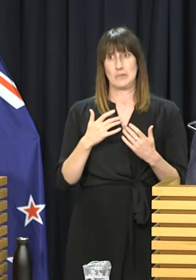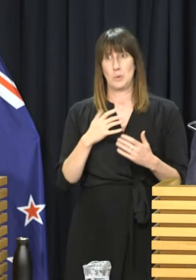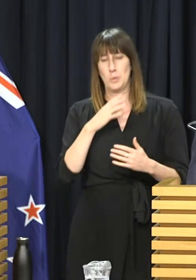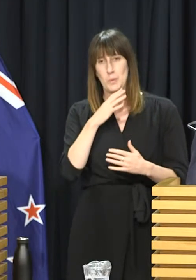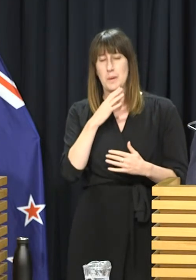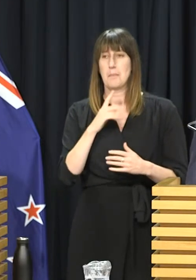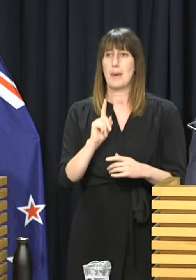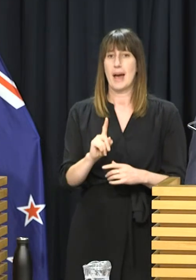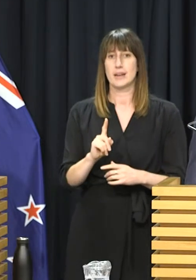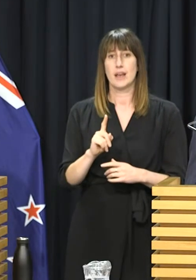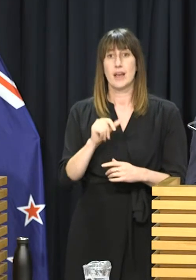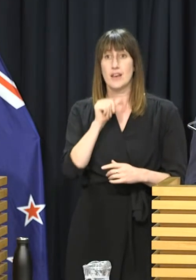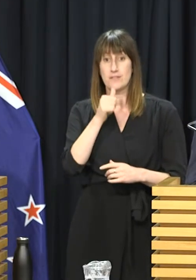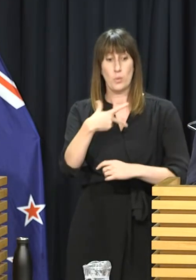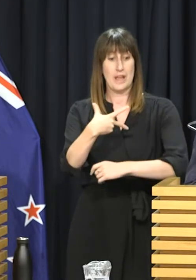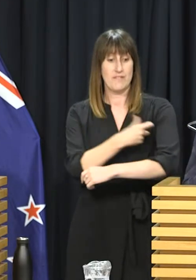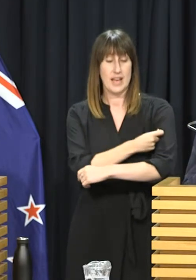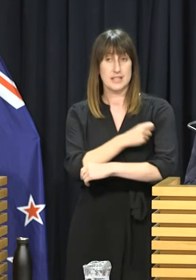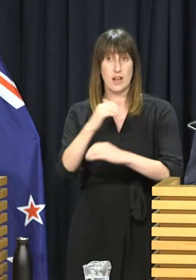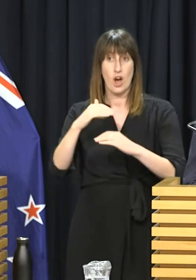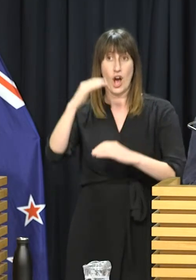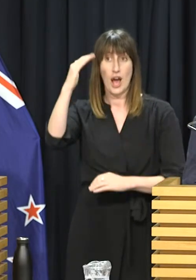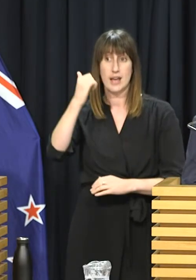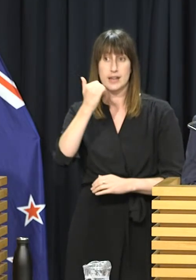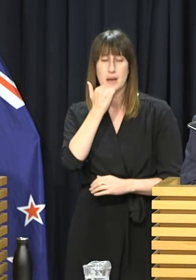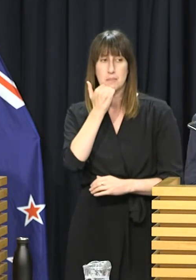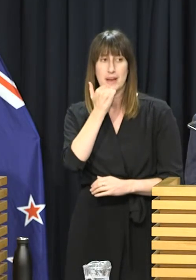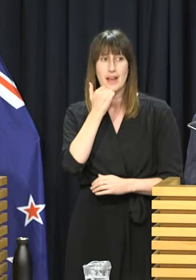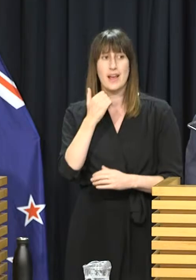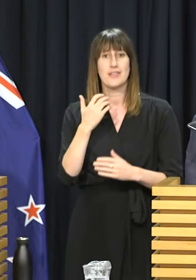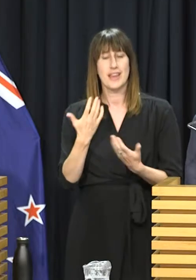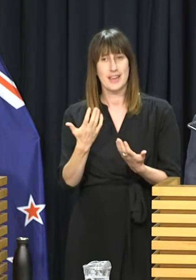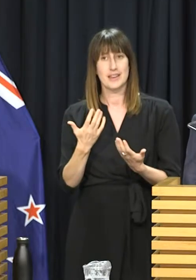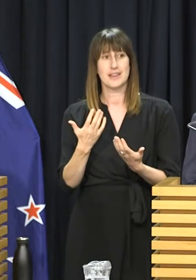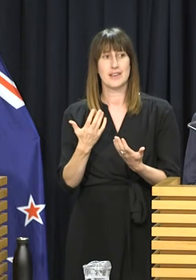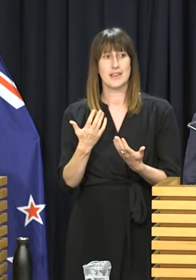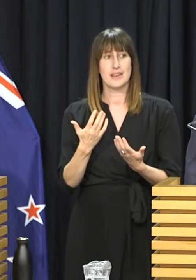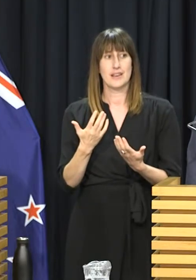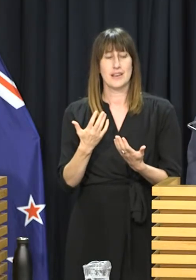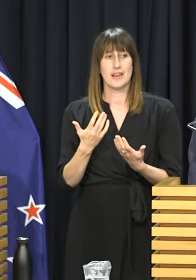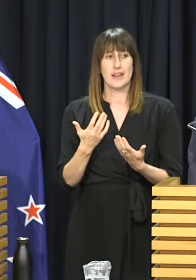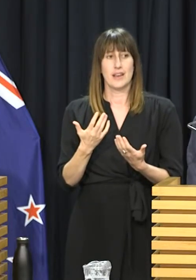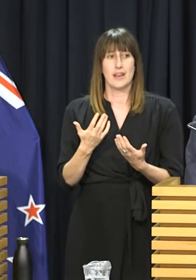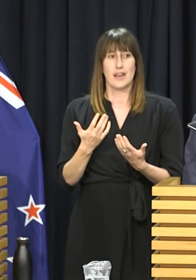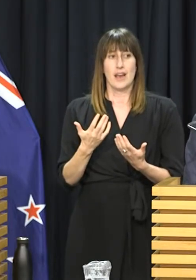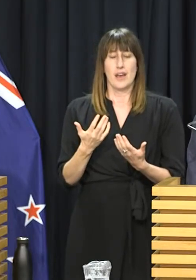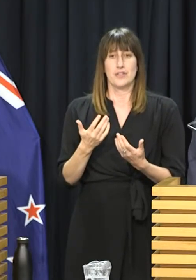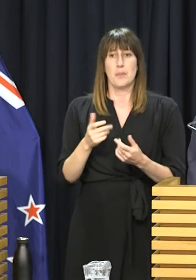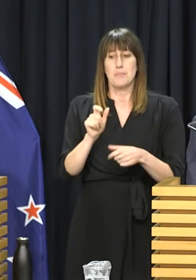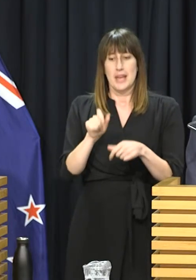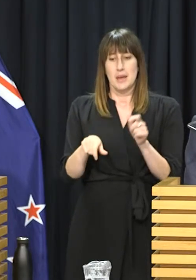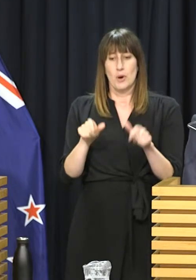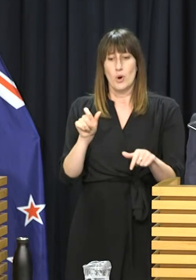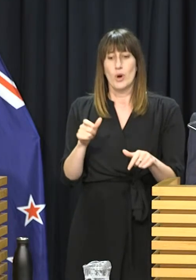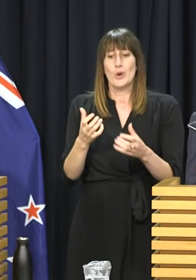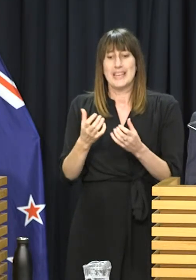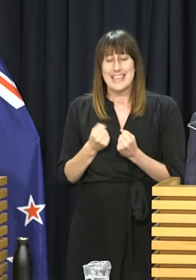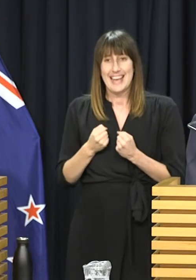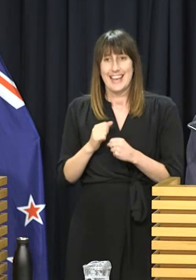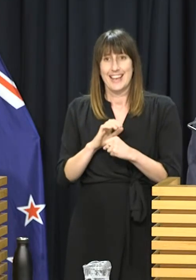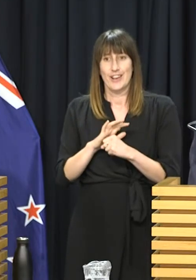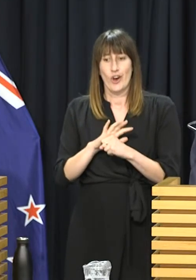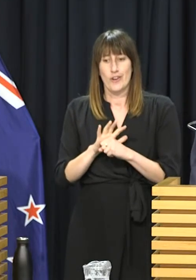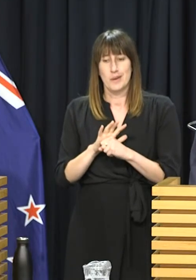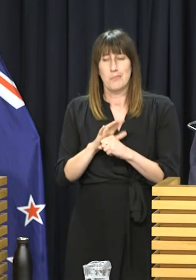our vaccination rates get, the more likely it is that any infections we get in the community will be amongst vaccinated people, just because most people